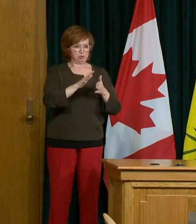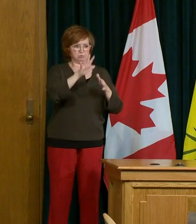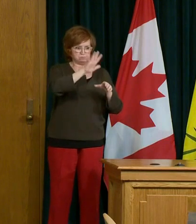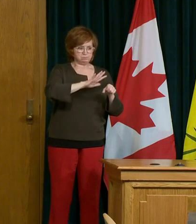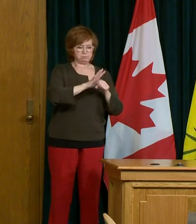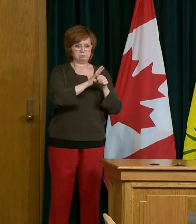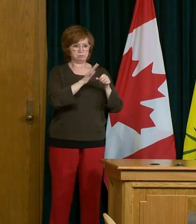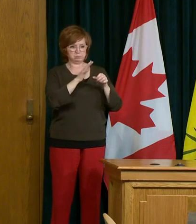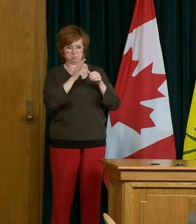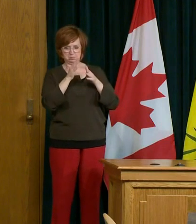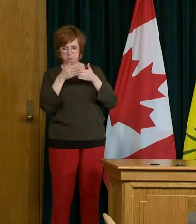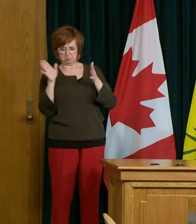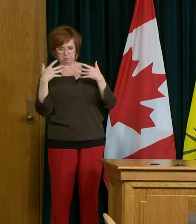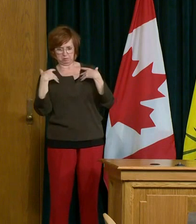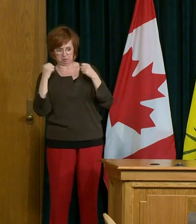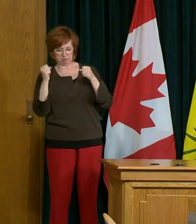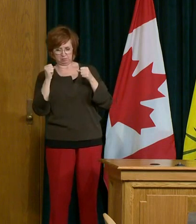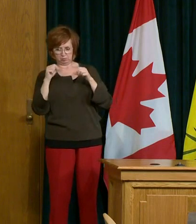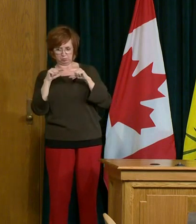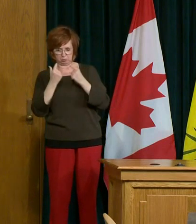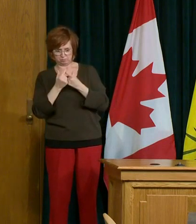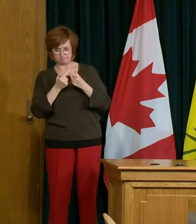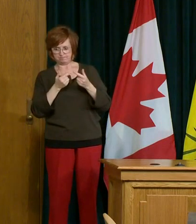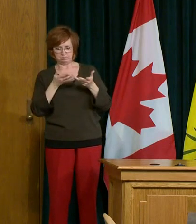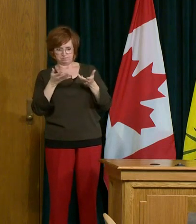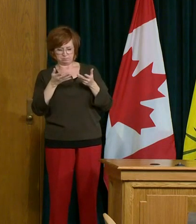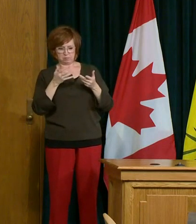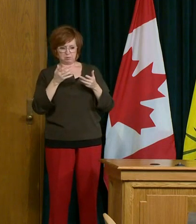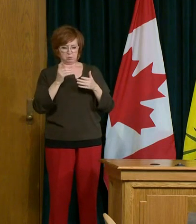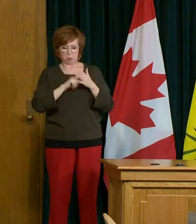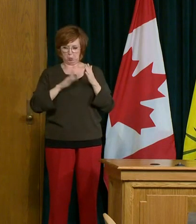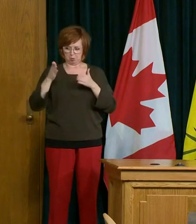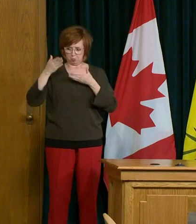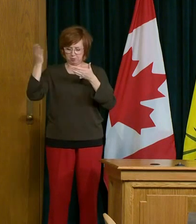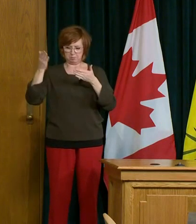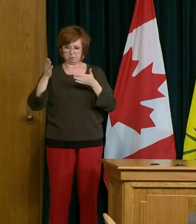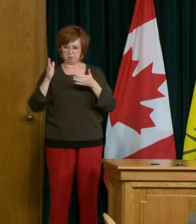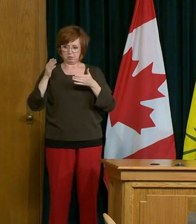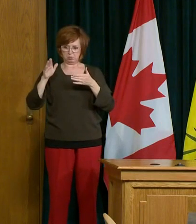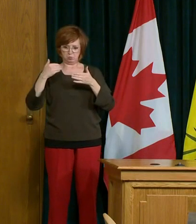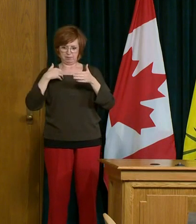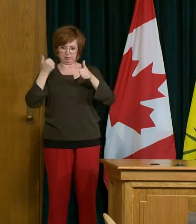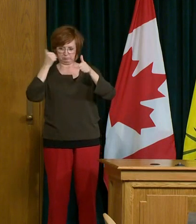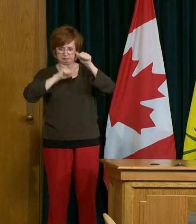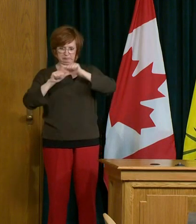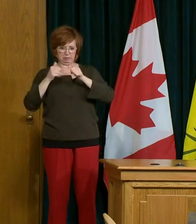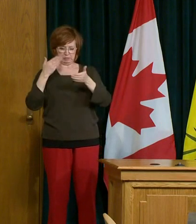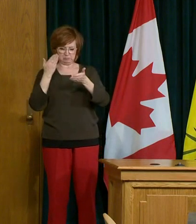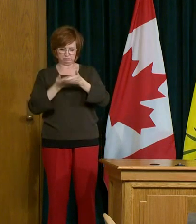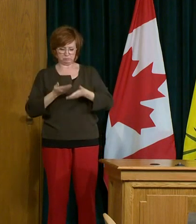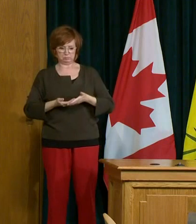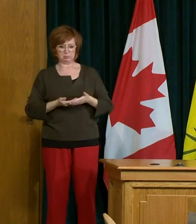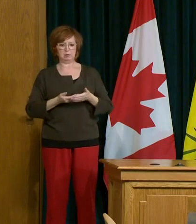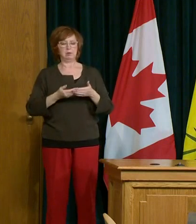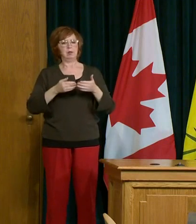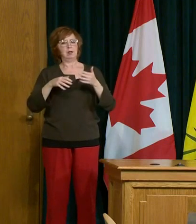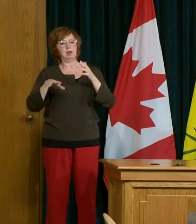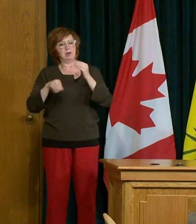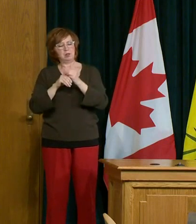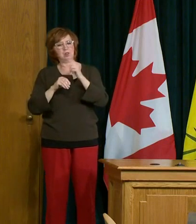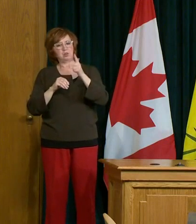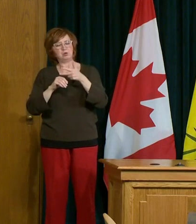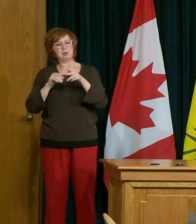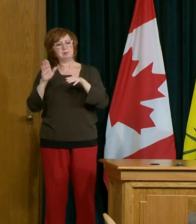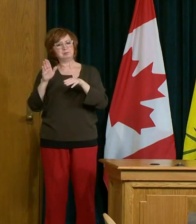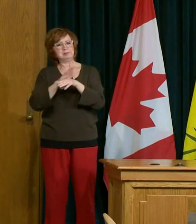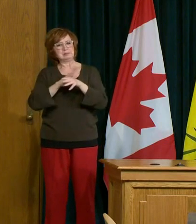best recommendations based on the science, the leaders in terms of implementation are the business owners, because they know their business, and